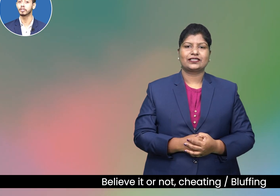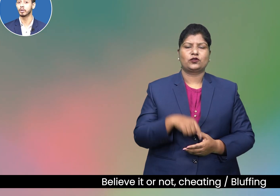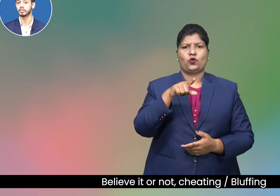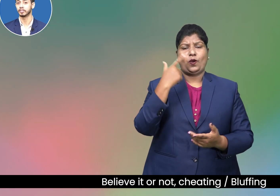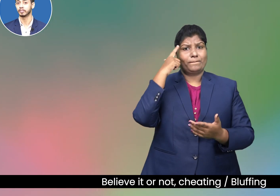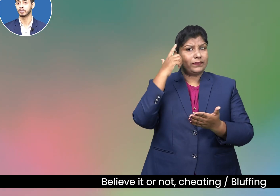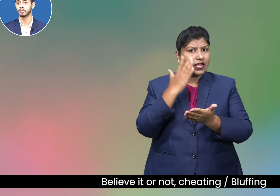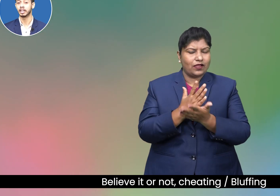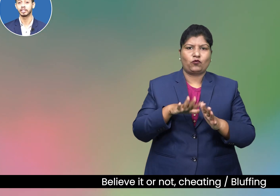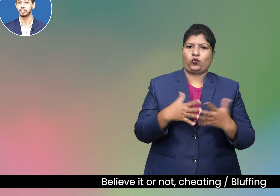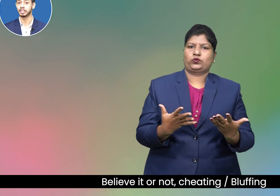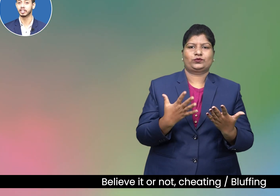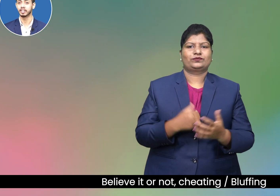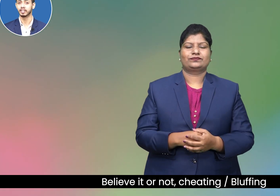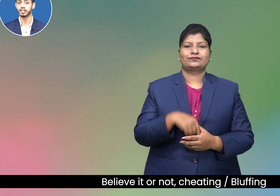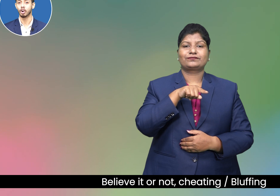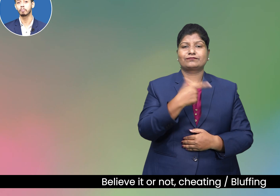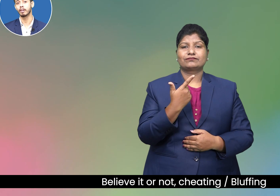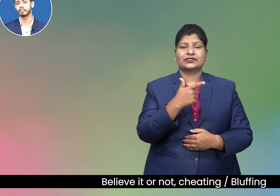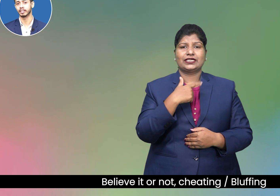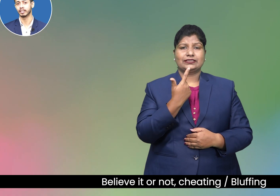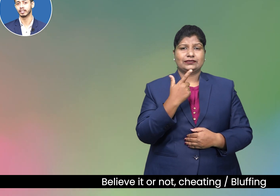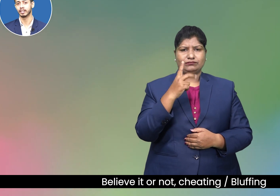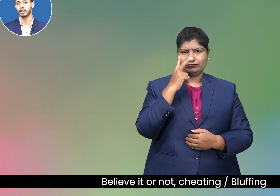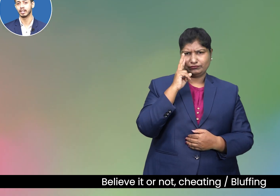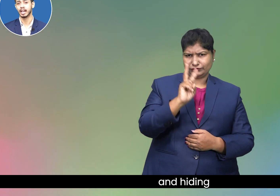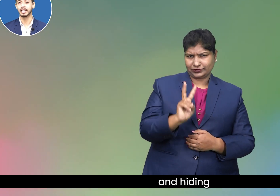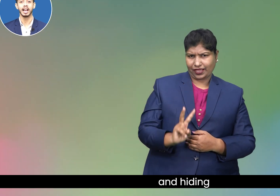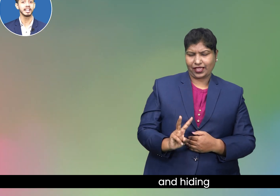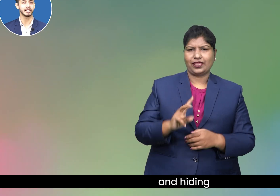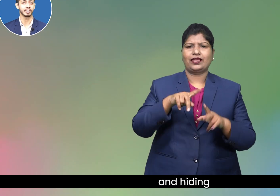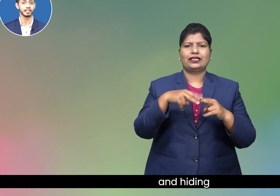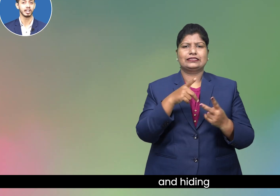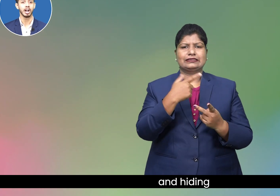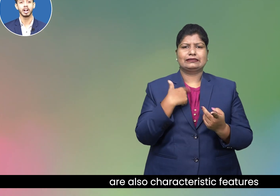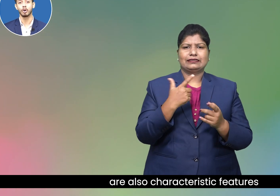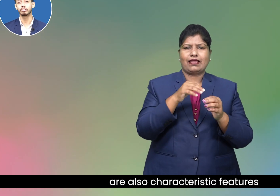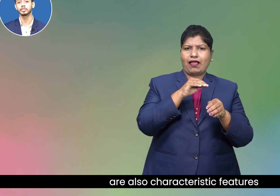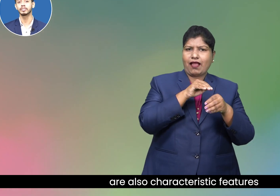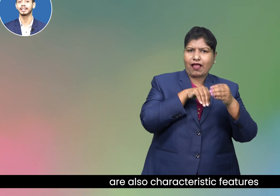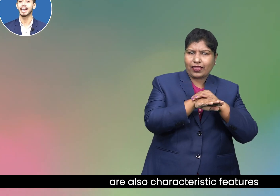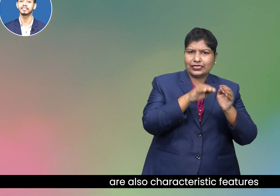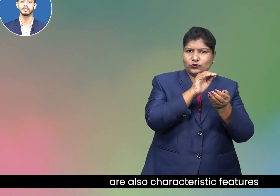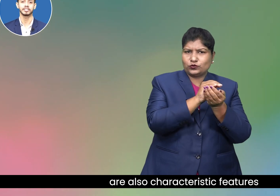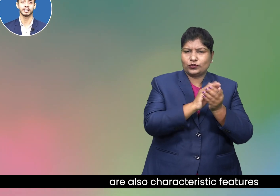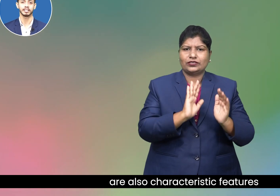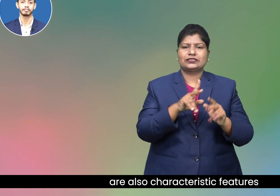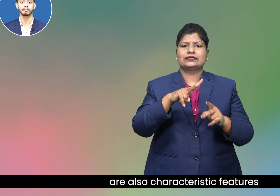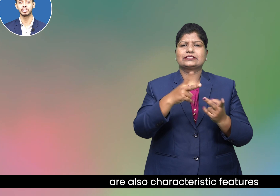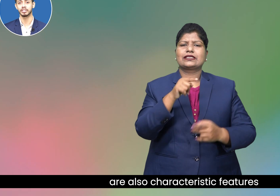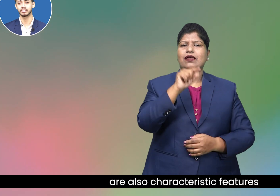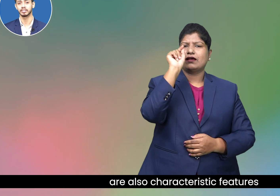Believe it or not, cheating or bluffing and hiding are also